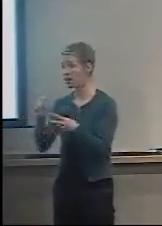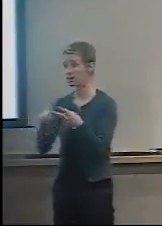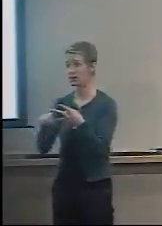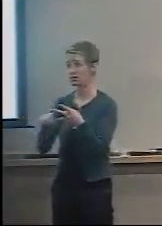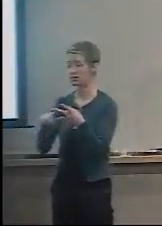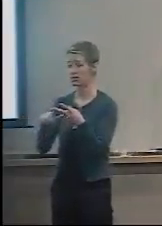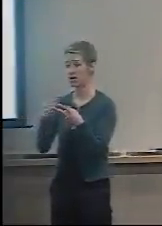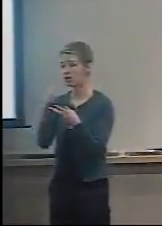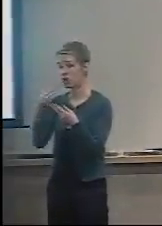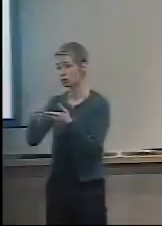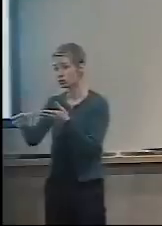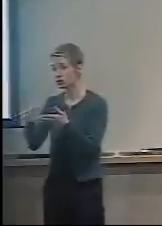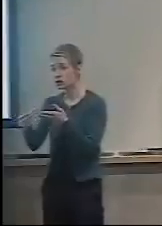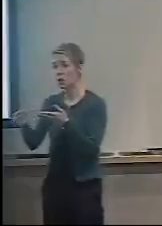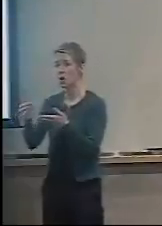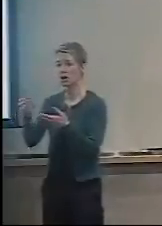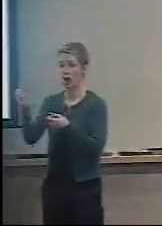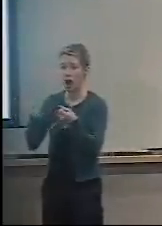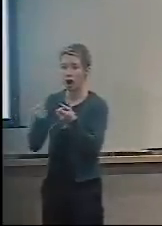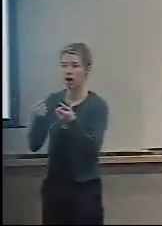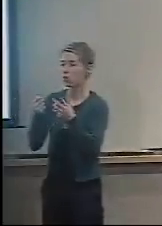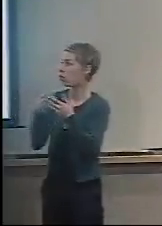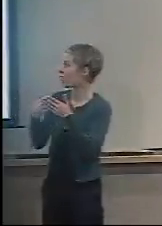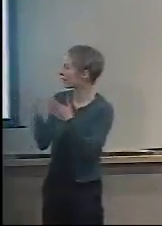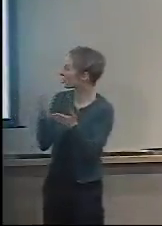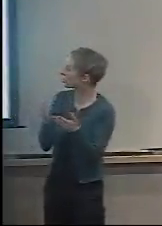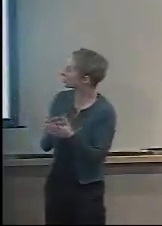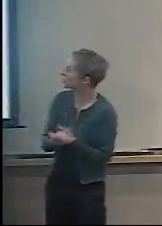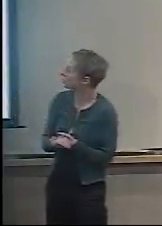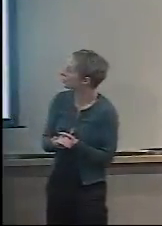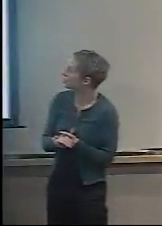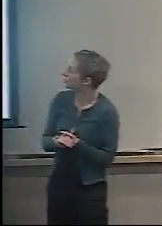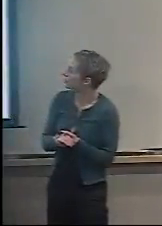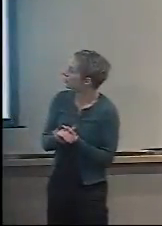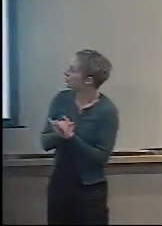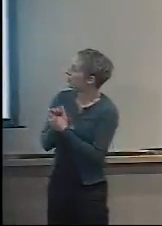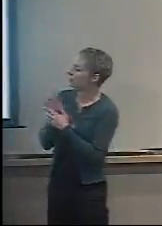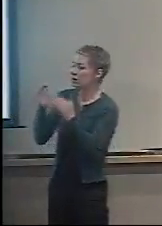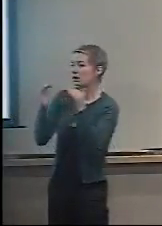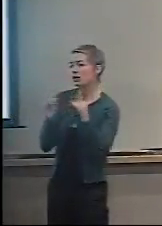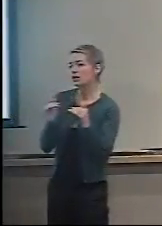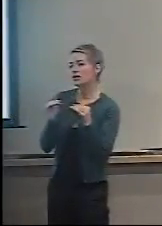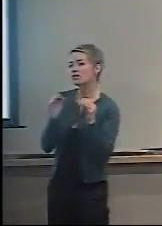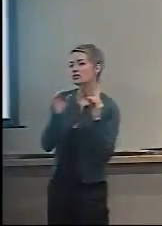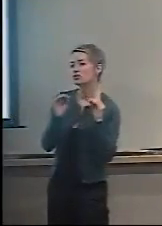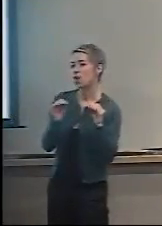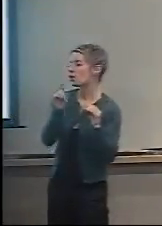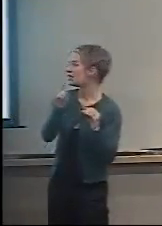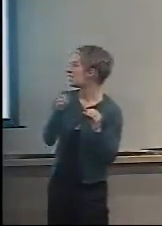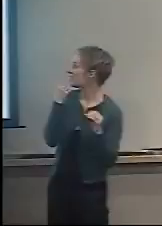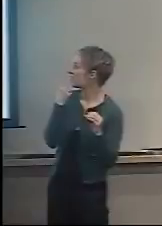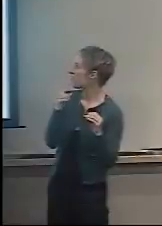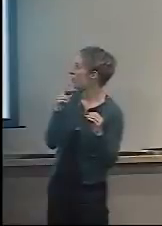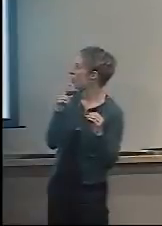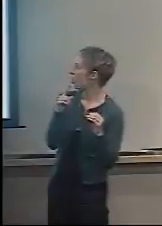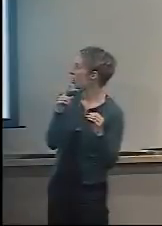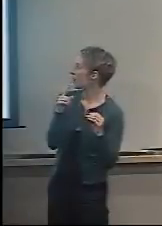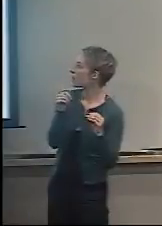anywhere. There's no need within the deaf community for mobile ASL. There's no need for privacy, I